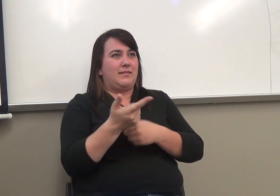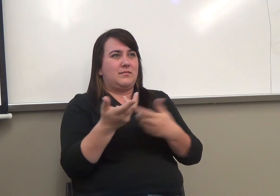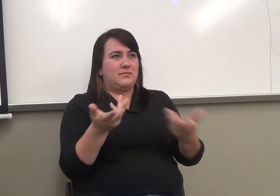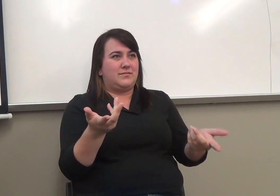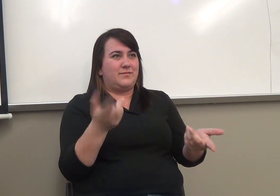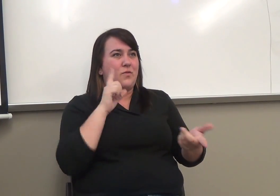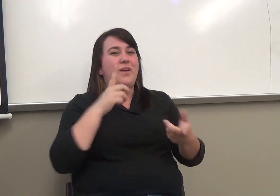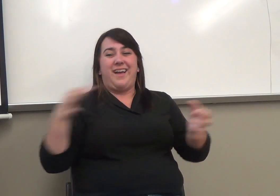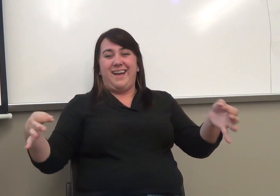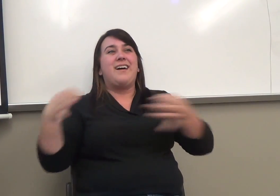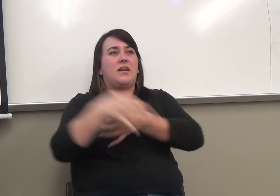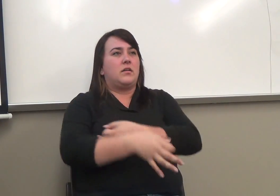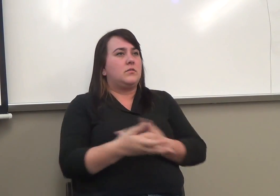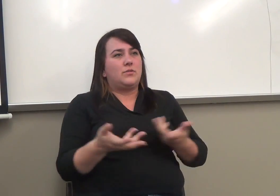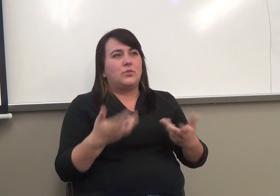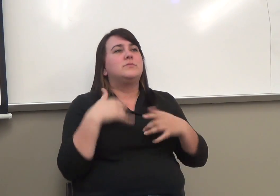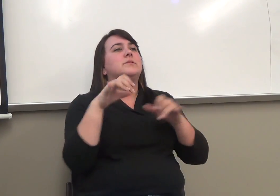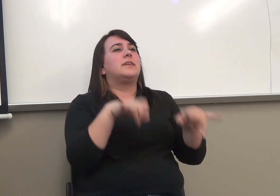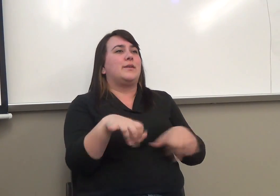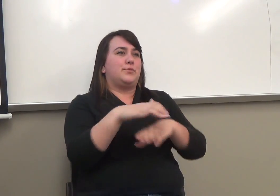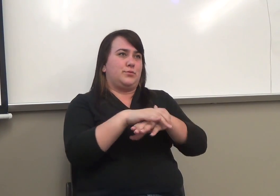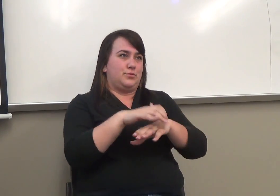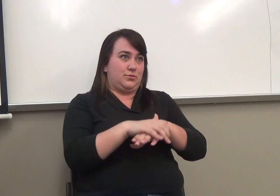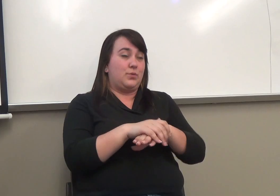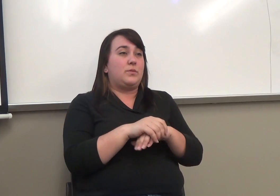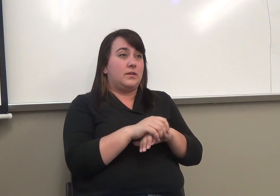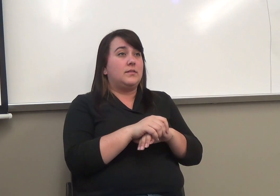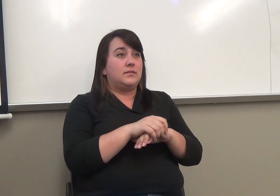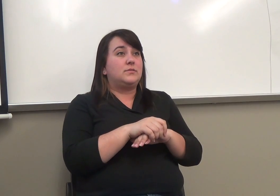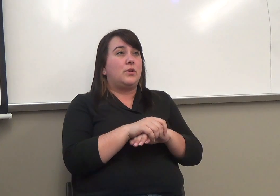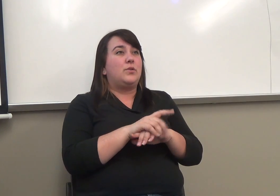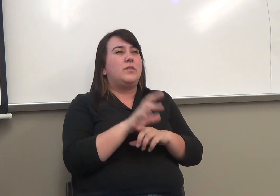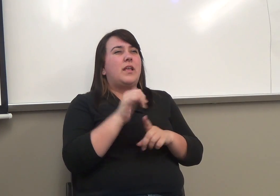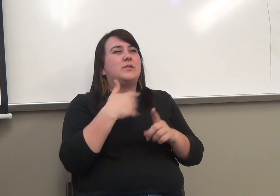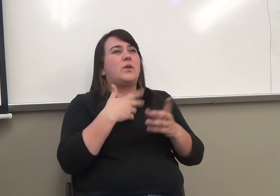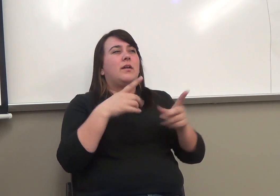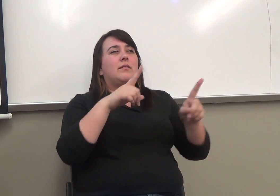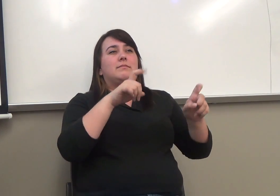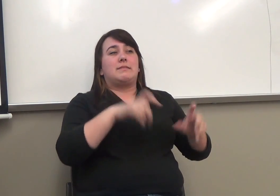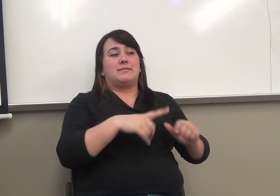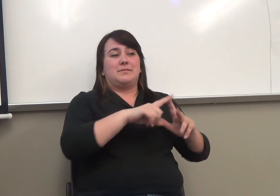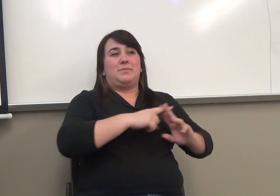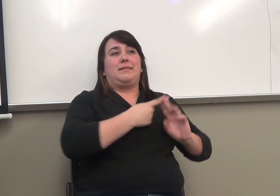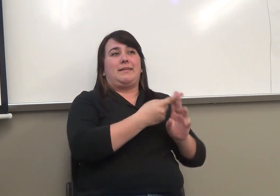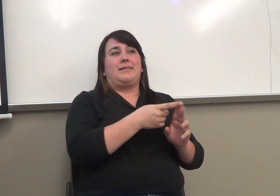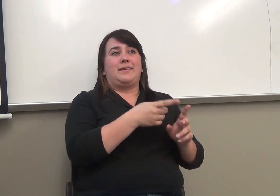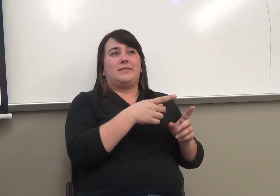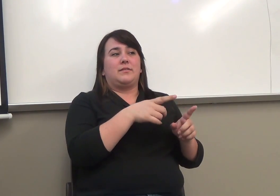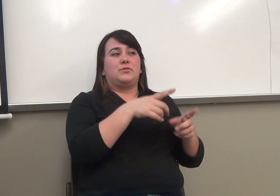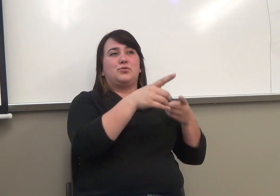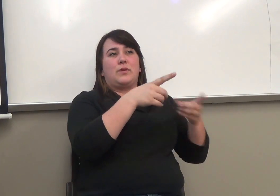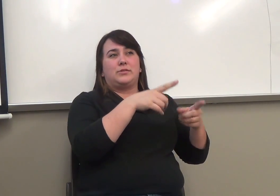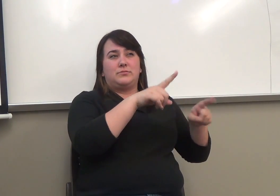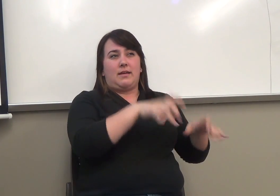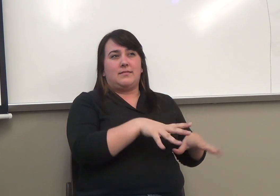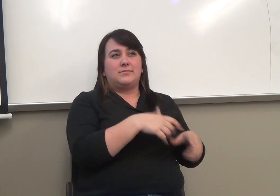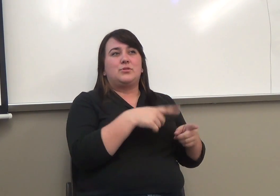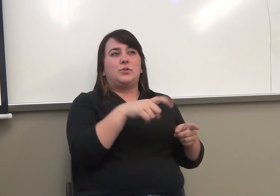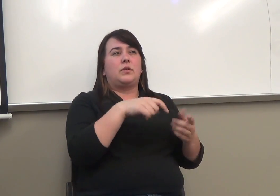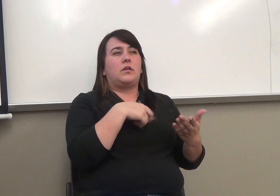have to fix it to something more standard. So this is why I give this test at the very beginning, because you have to kind of start moving